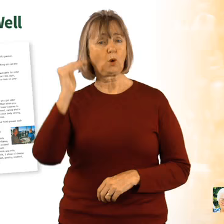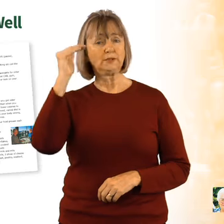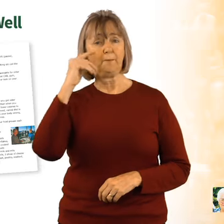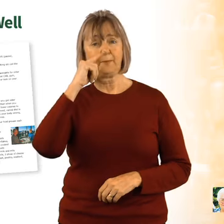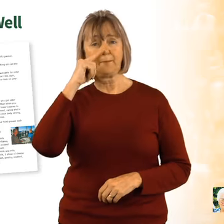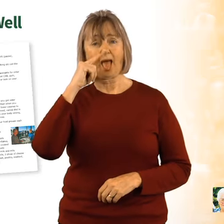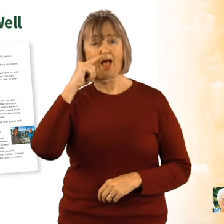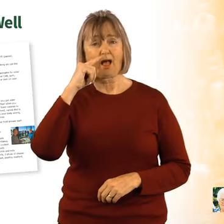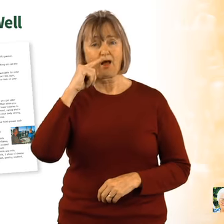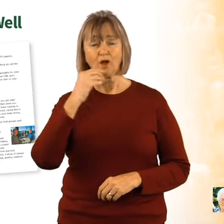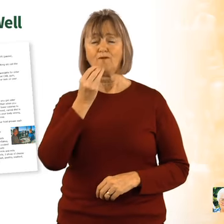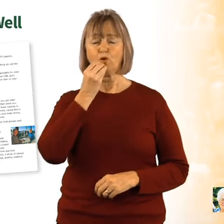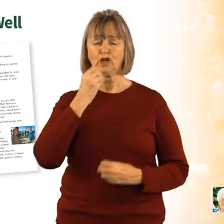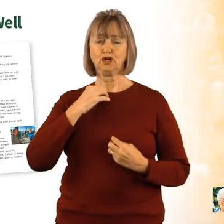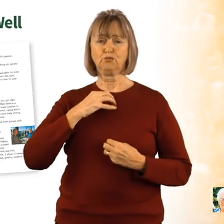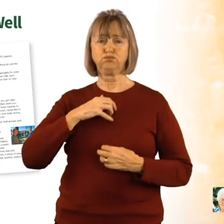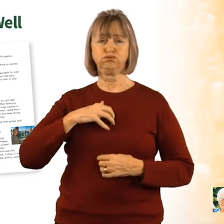energy than when you were younger.